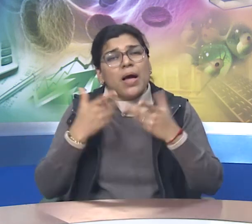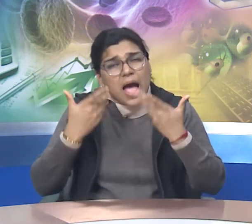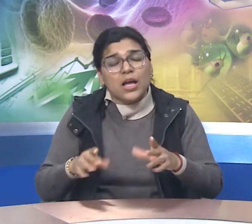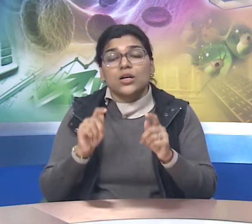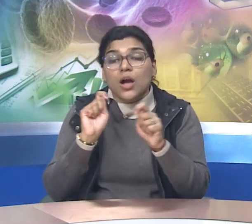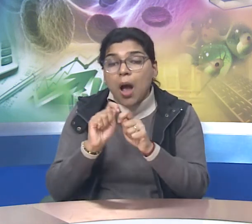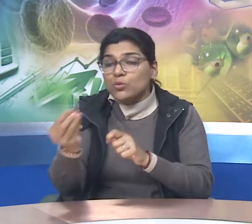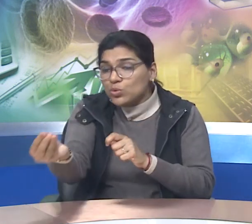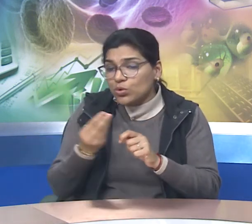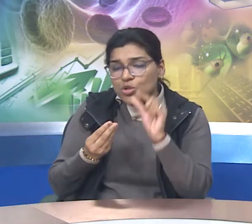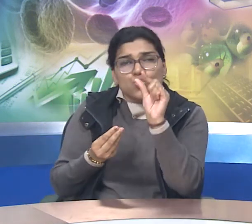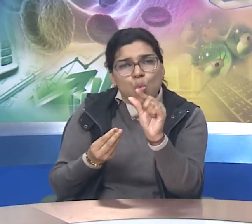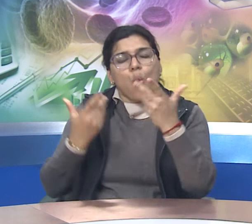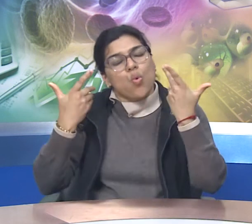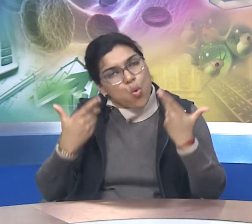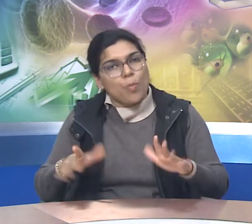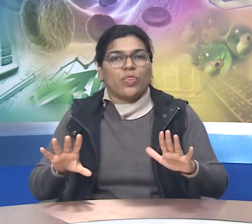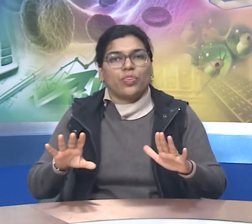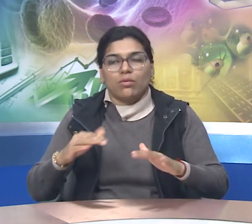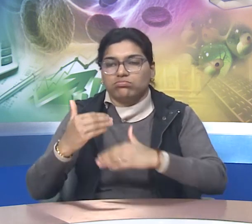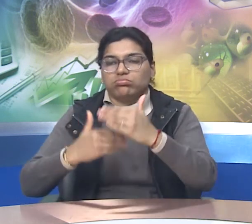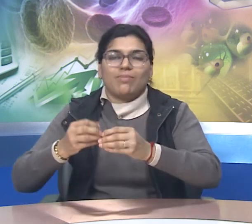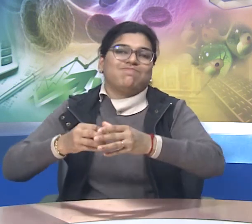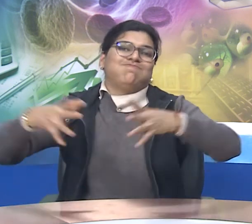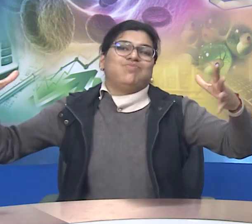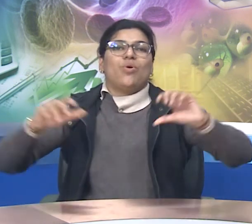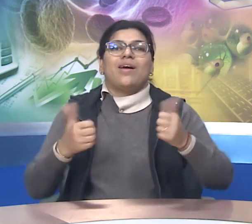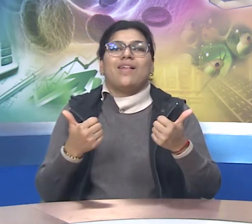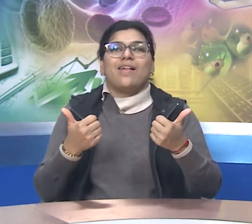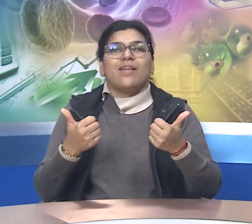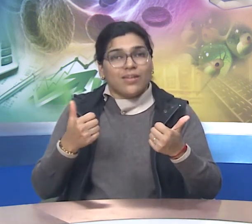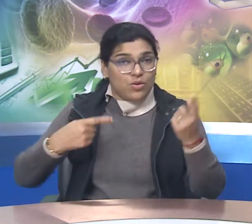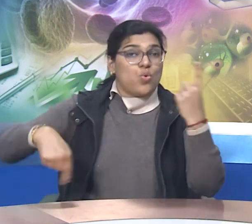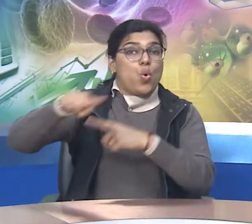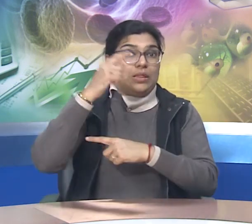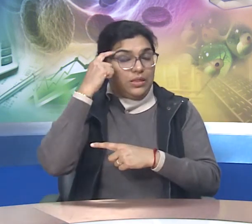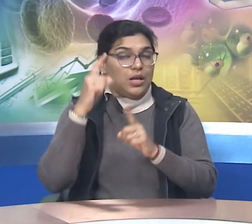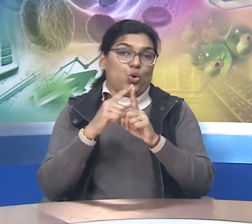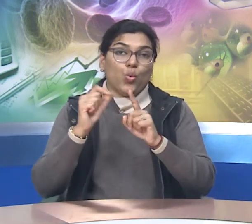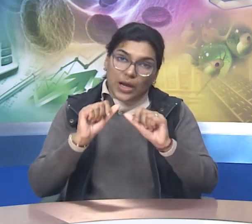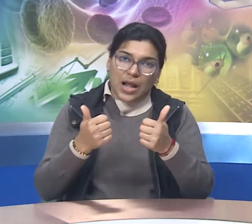many opportunities for you. You can take one small work at a time